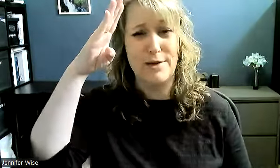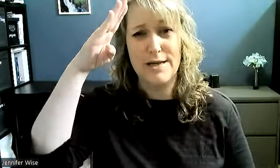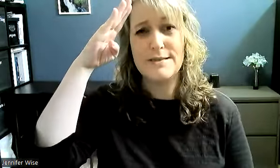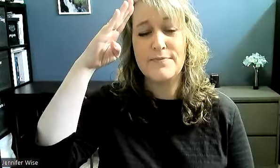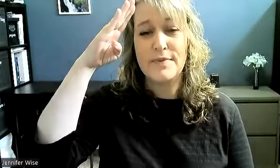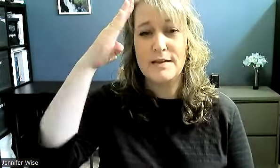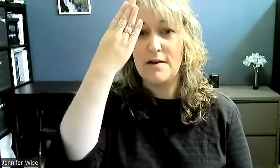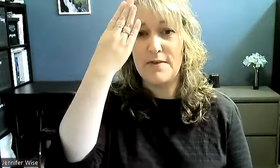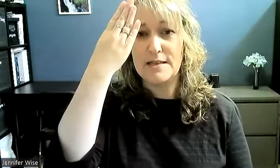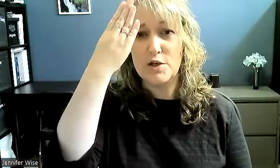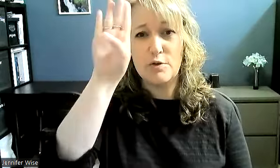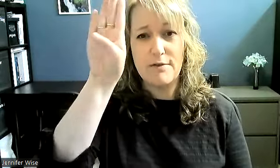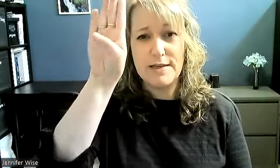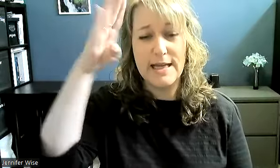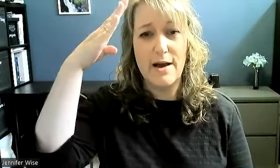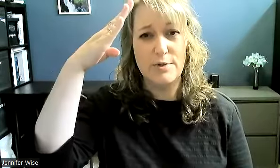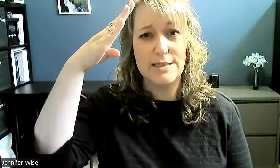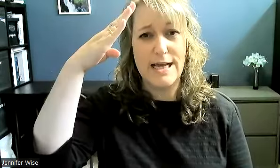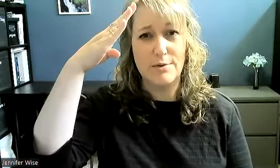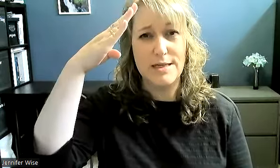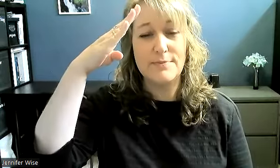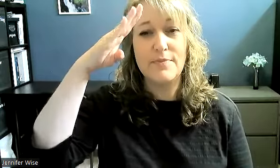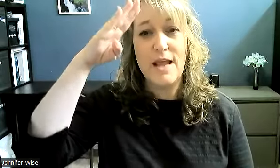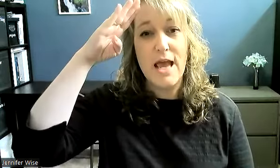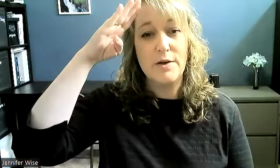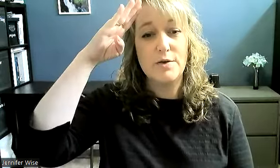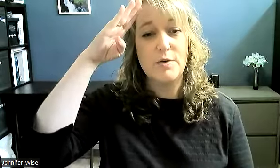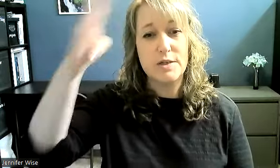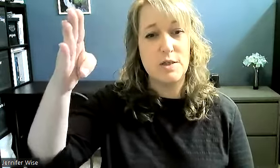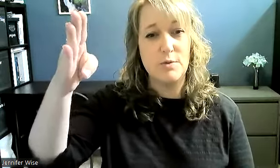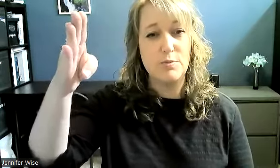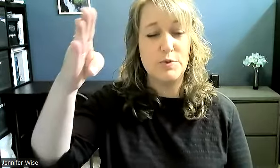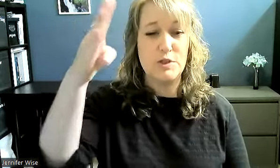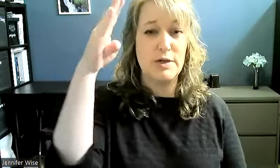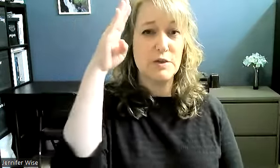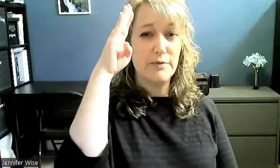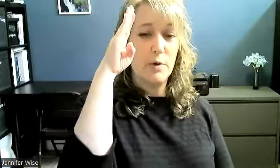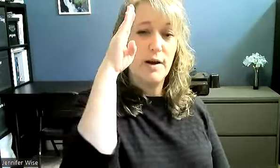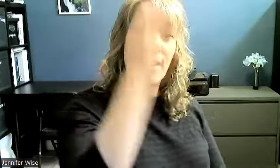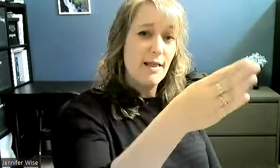sideways, not facing you, not facing out, it's sideways. And you're going to just bring it straight forward.